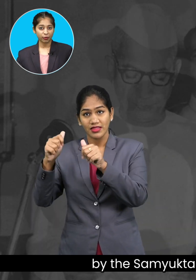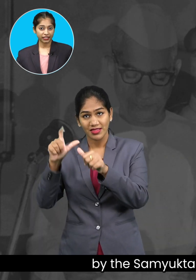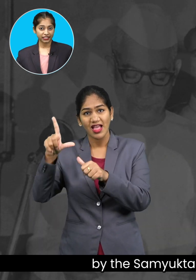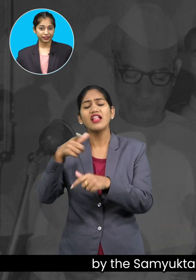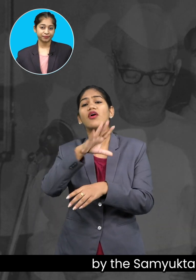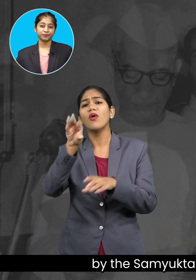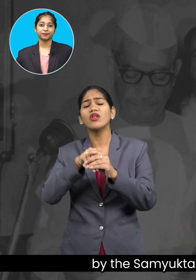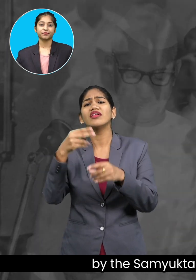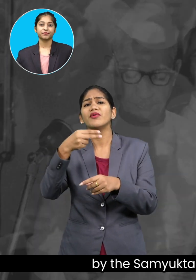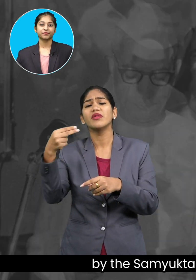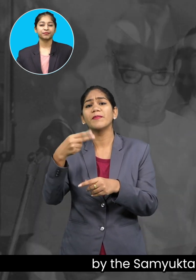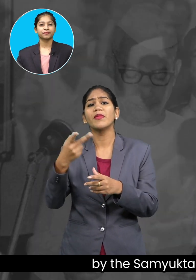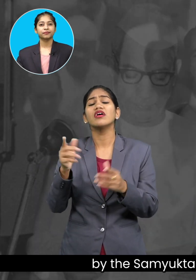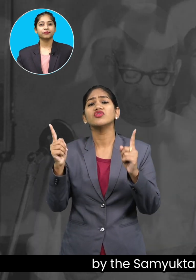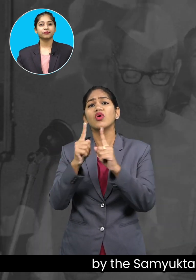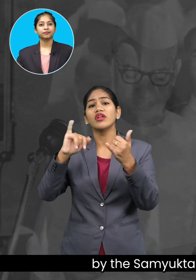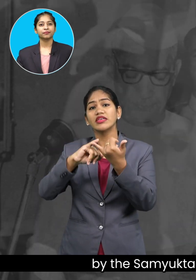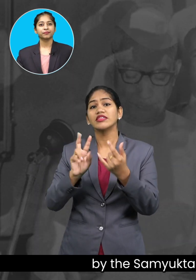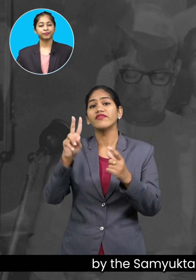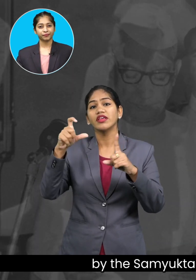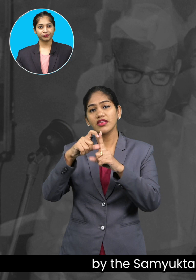SVD government.